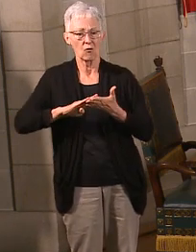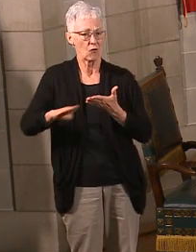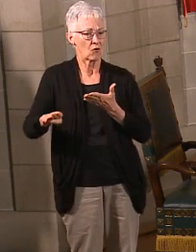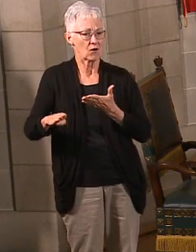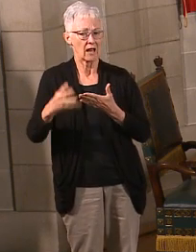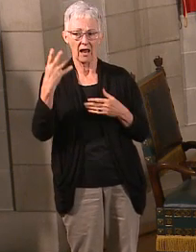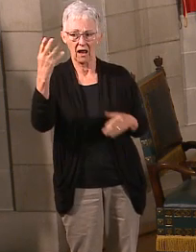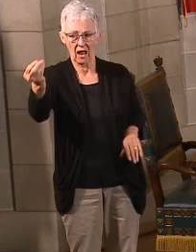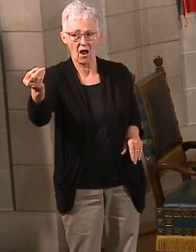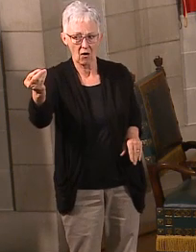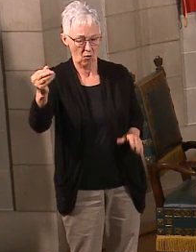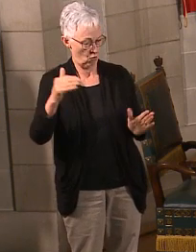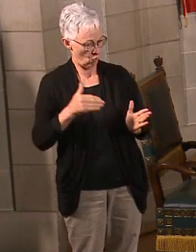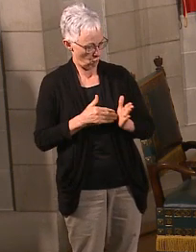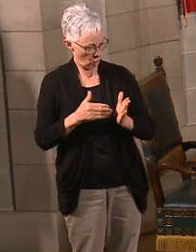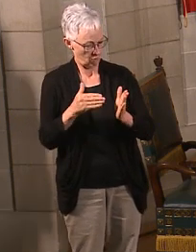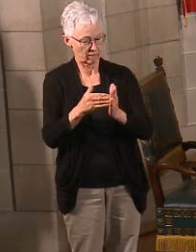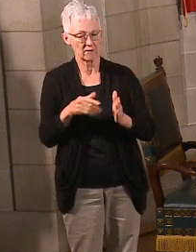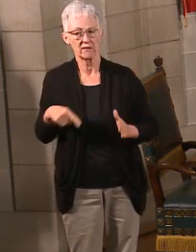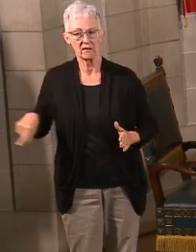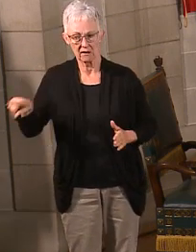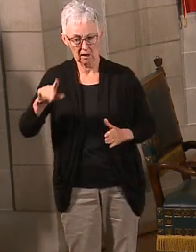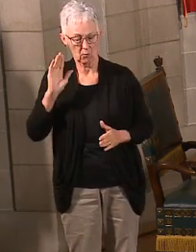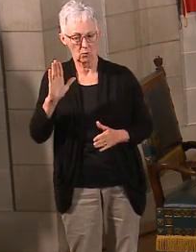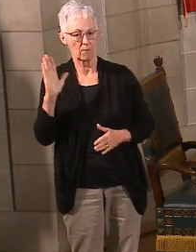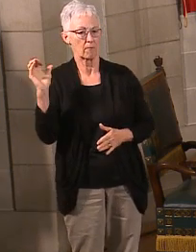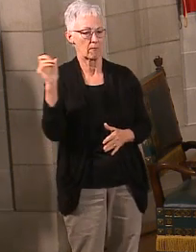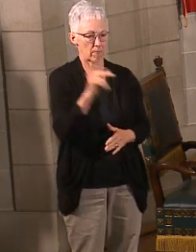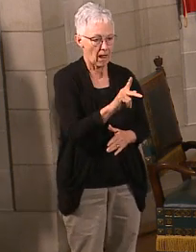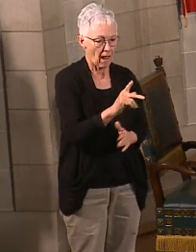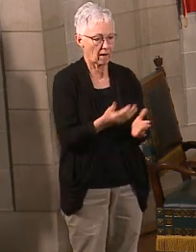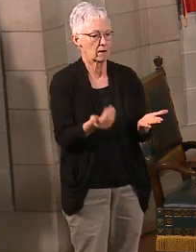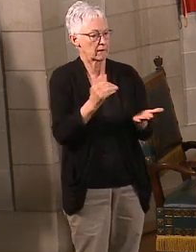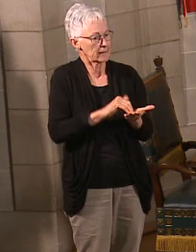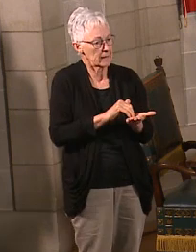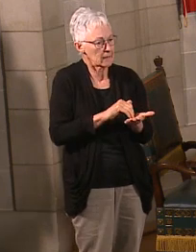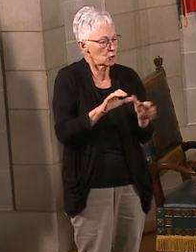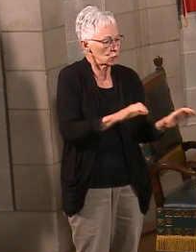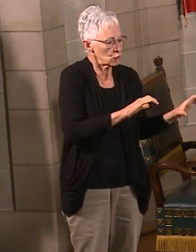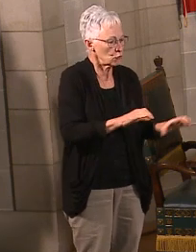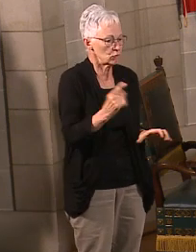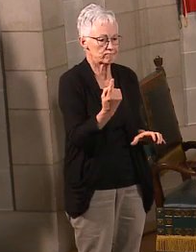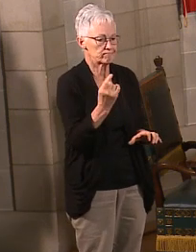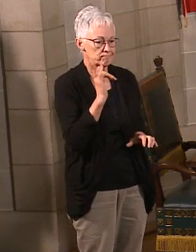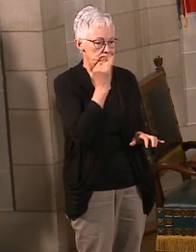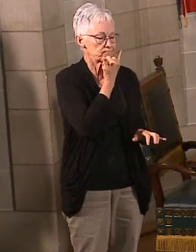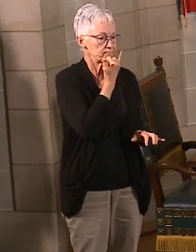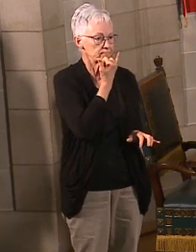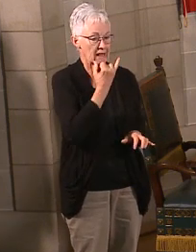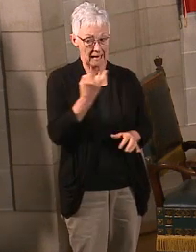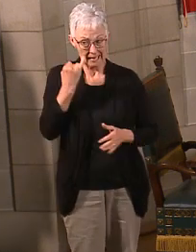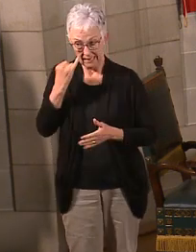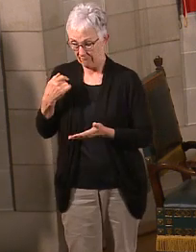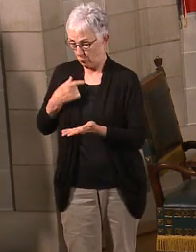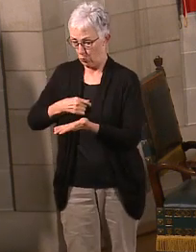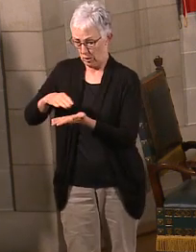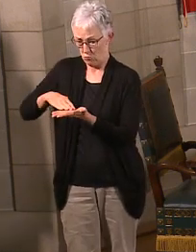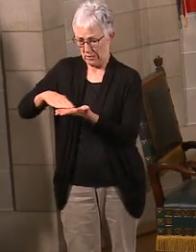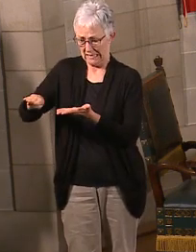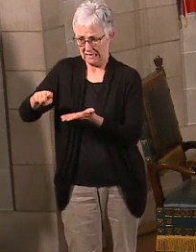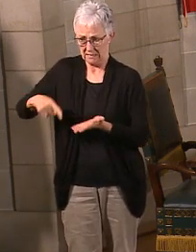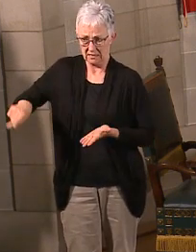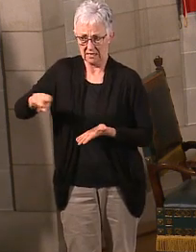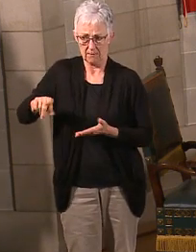inmates early and you release them without the resources to go back into the community, and they don't have the